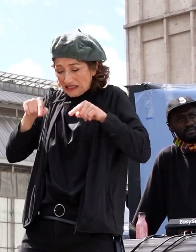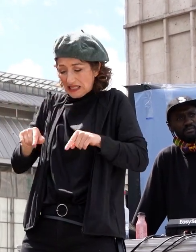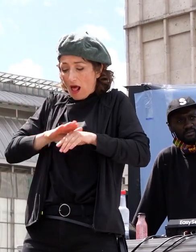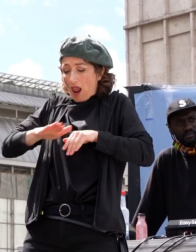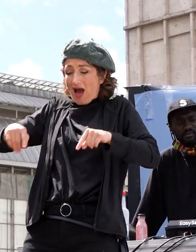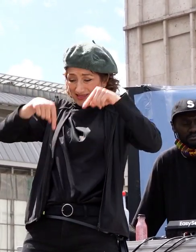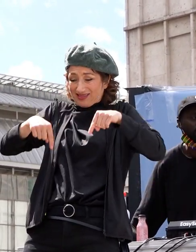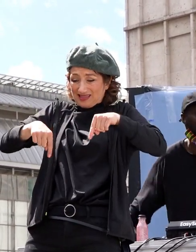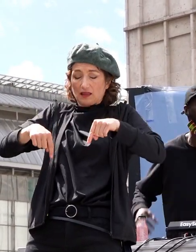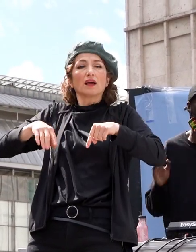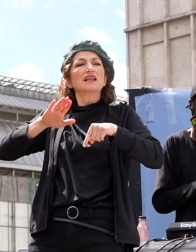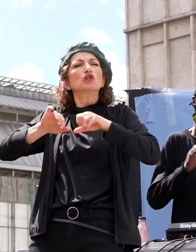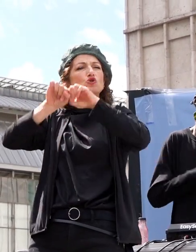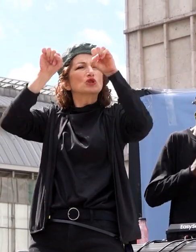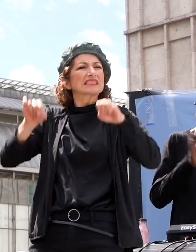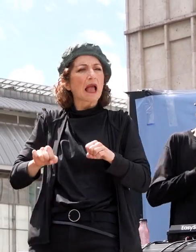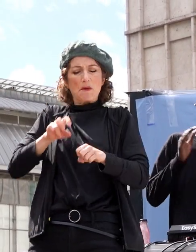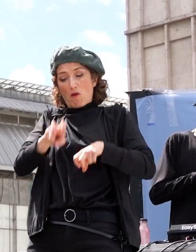desert.